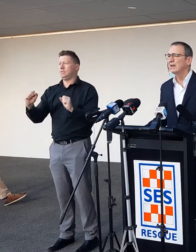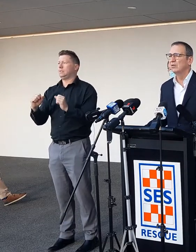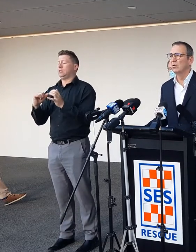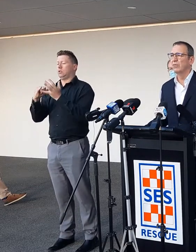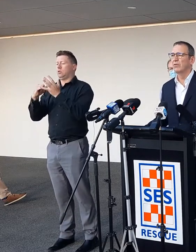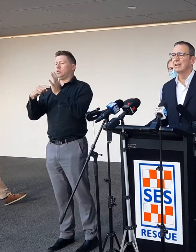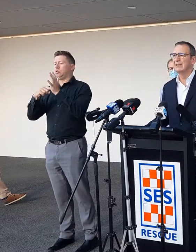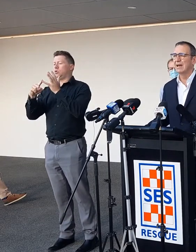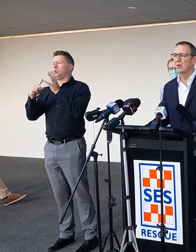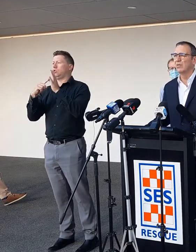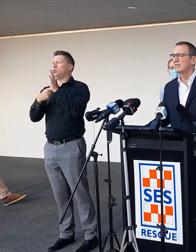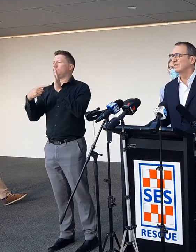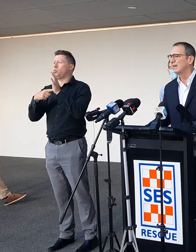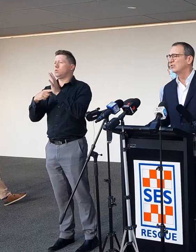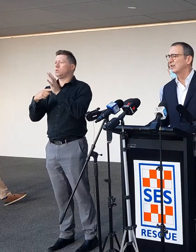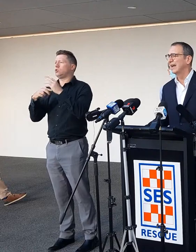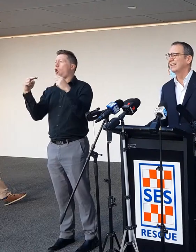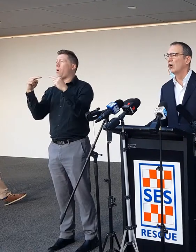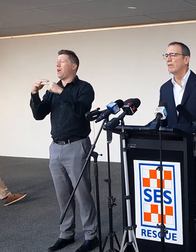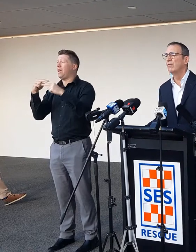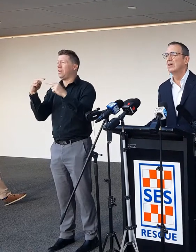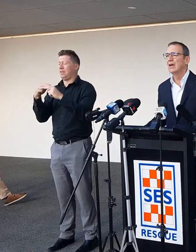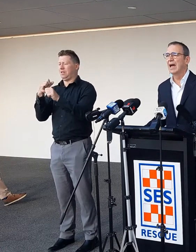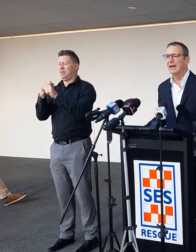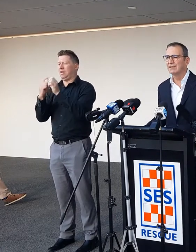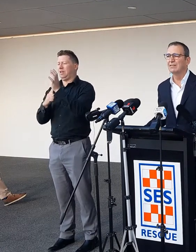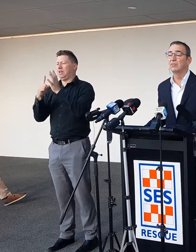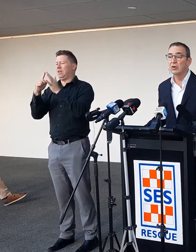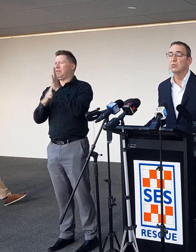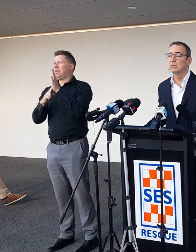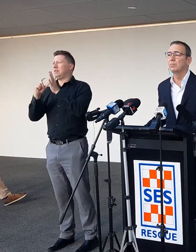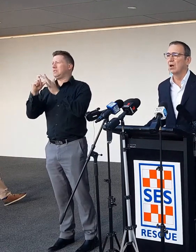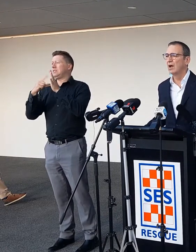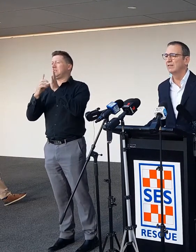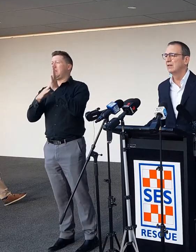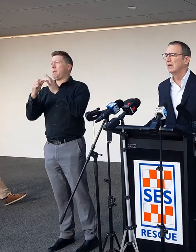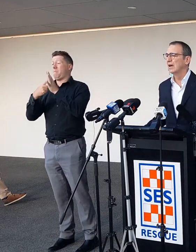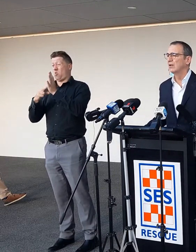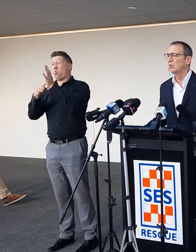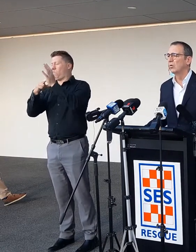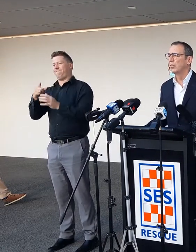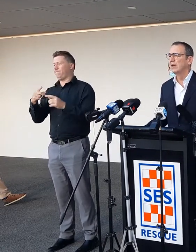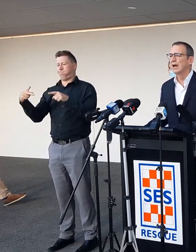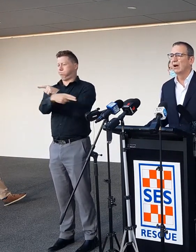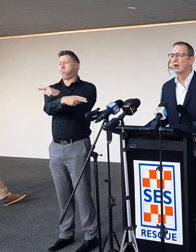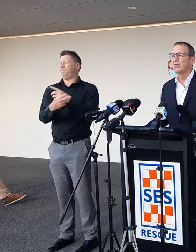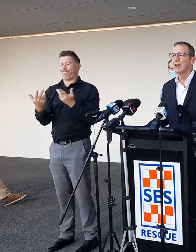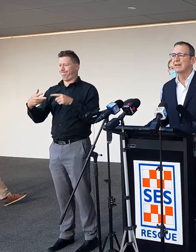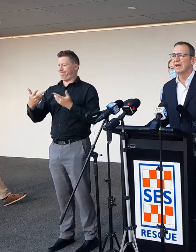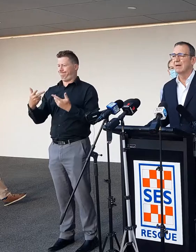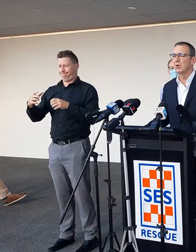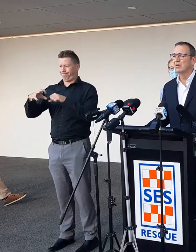Highway north of Glendambo, and this is essentially cutting off access of critical supplies north